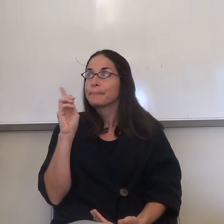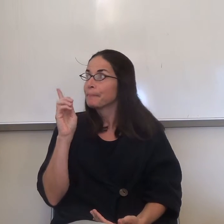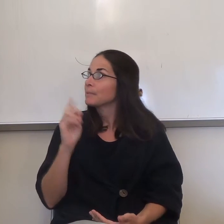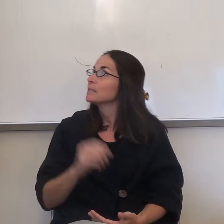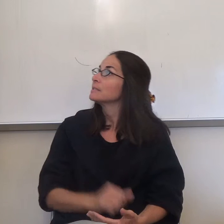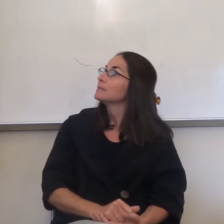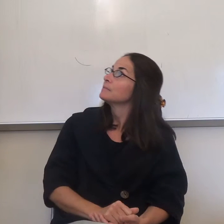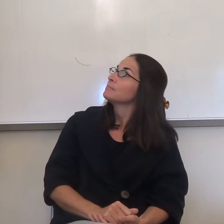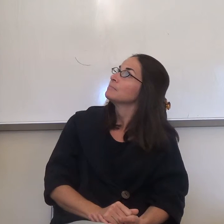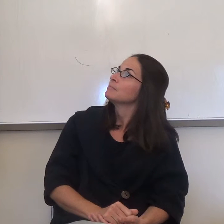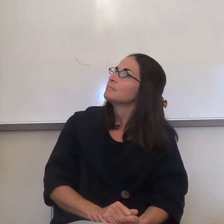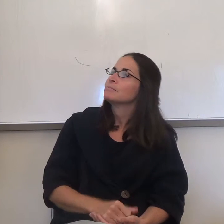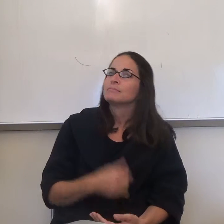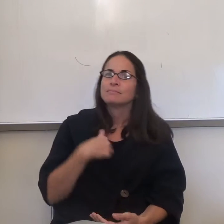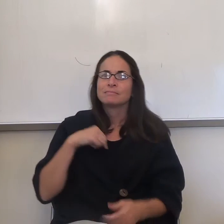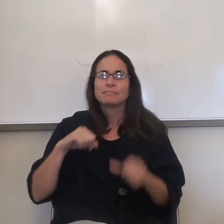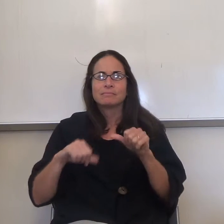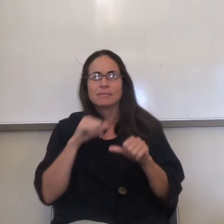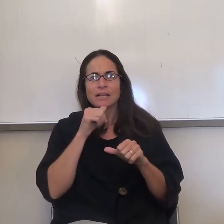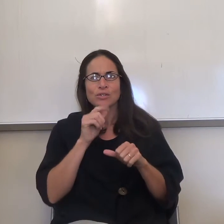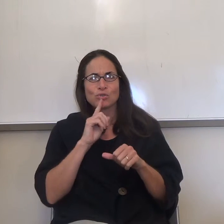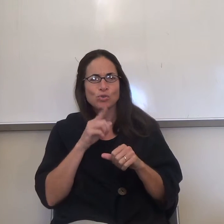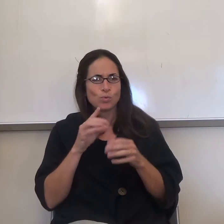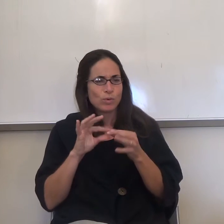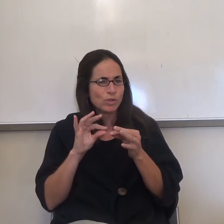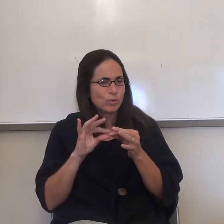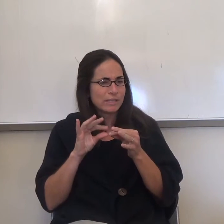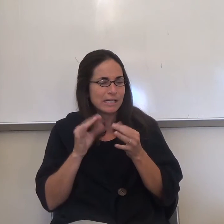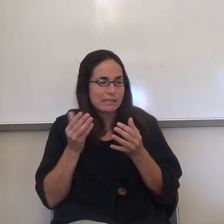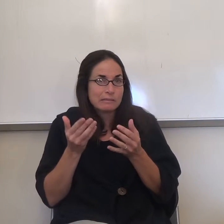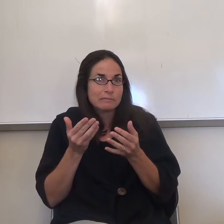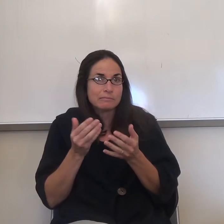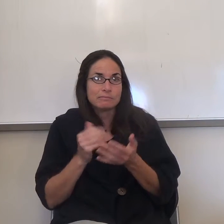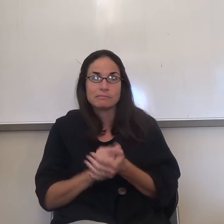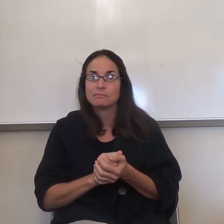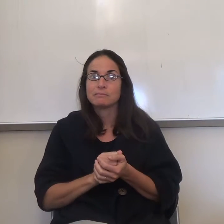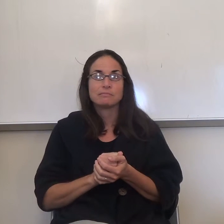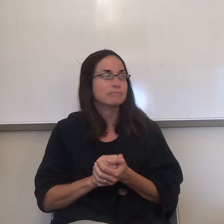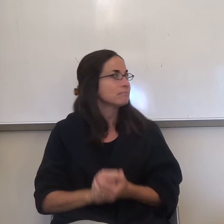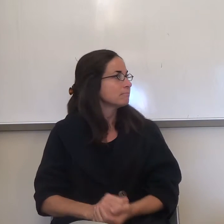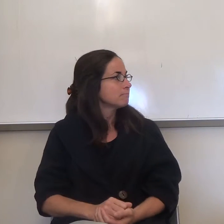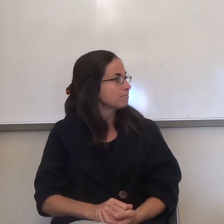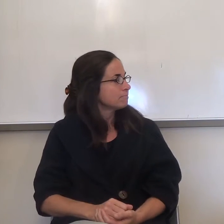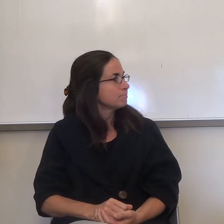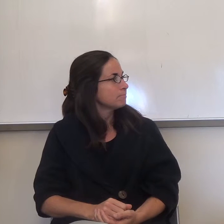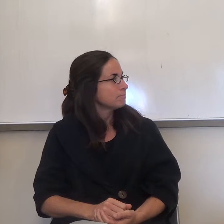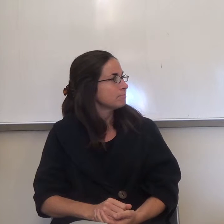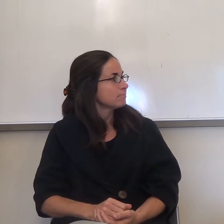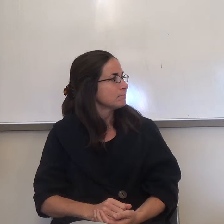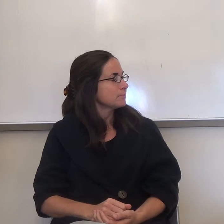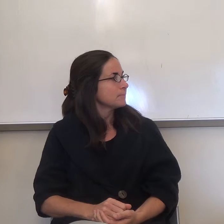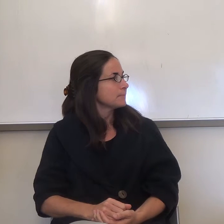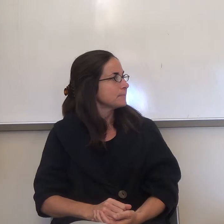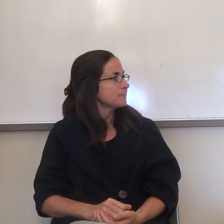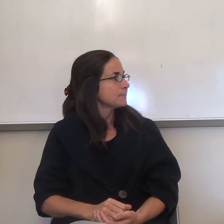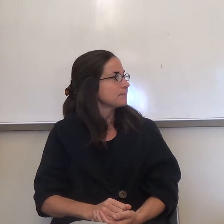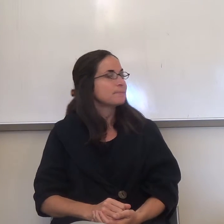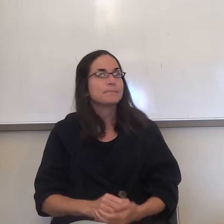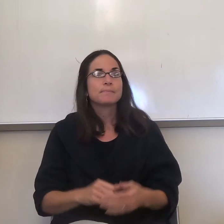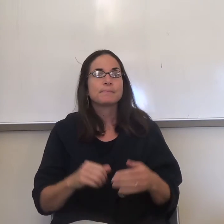not really sure what to say, other than it basically covers,